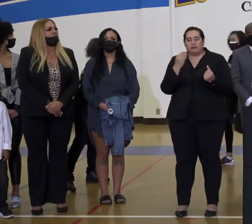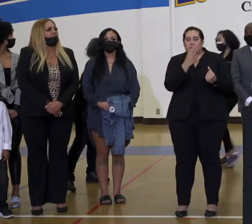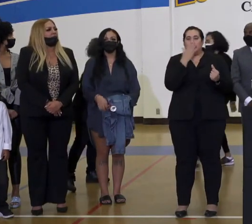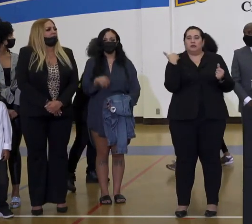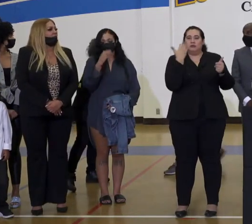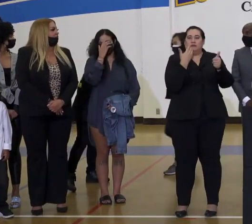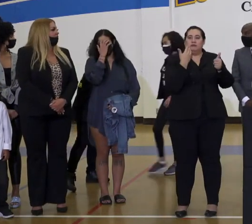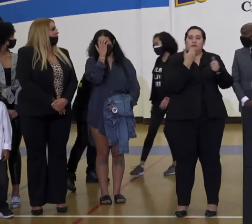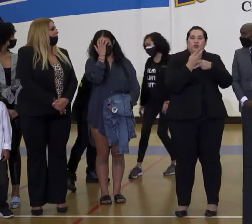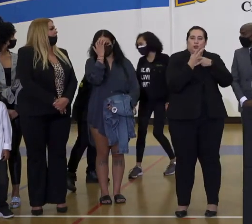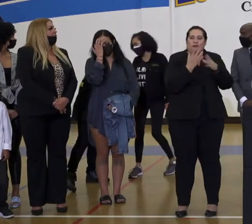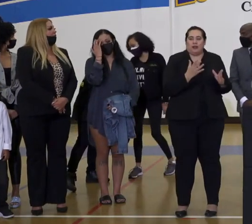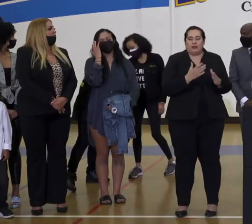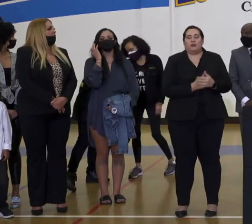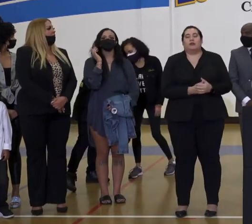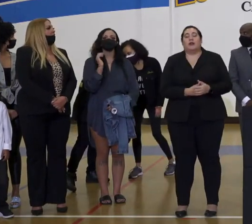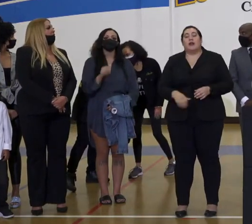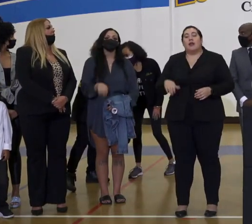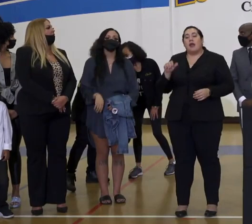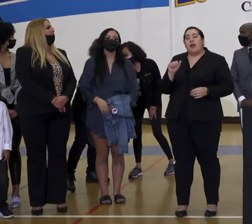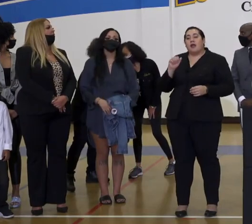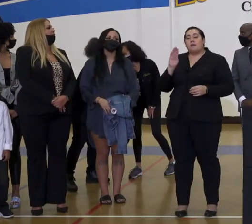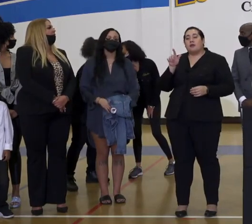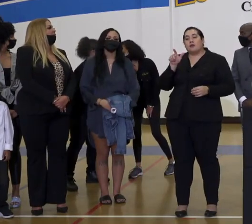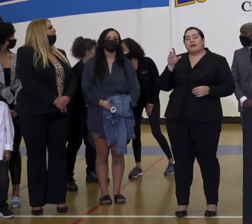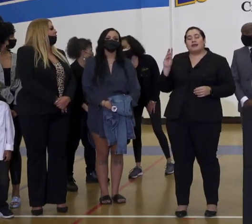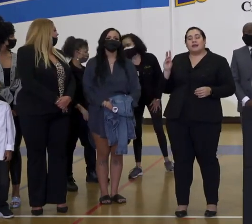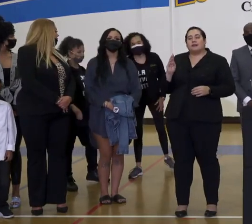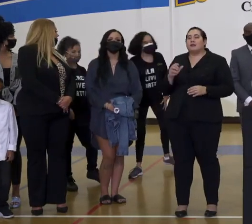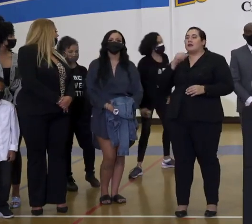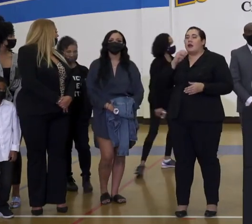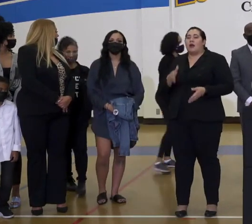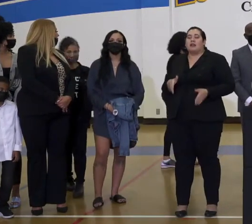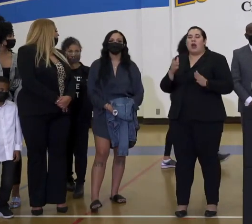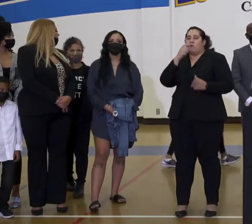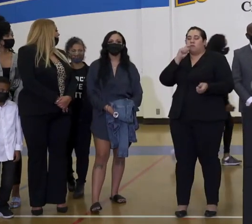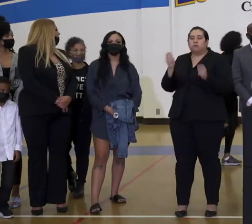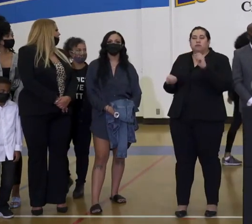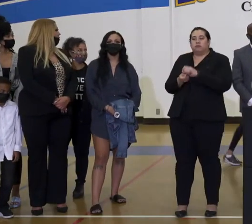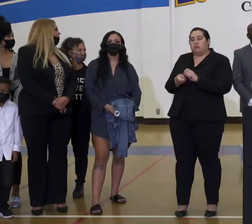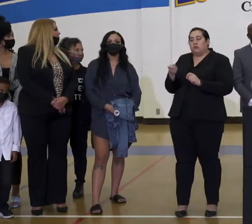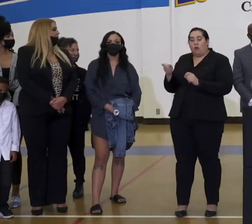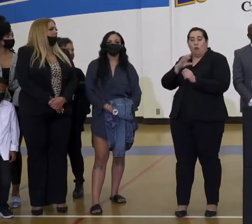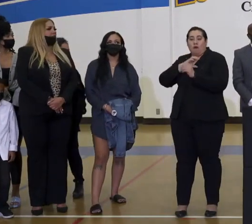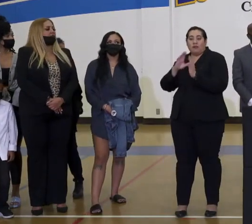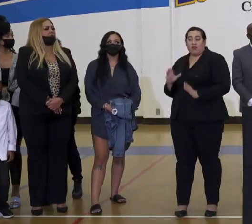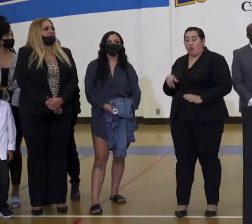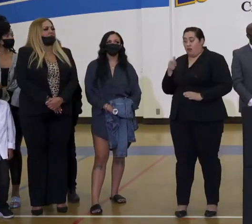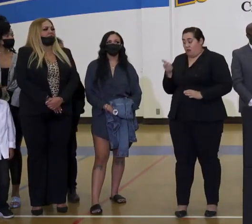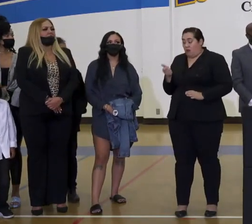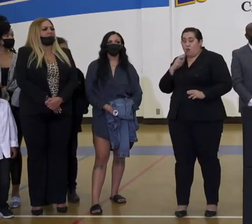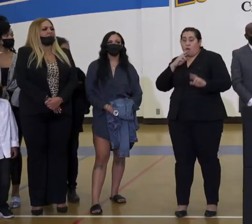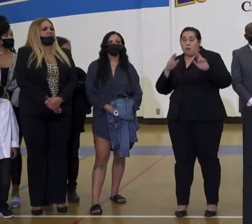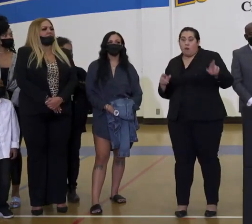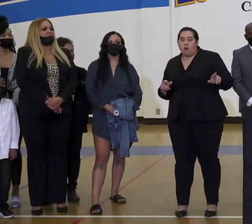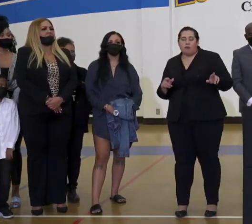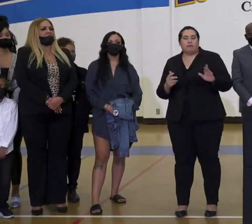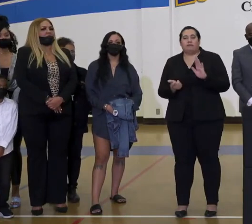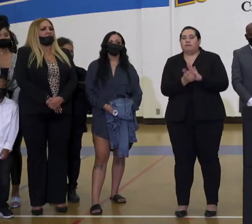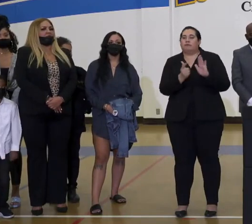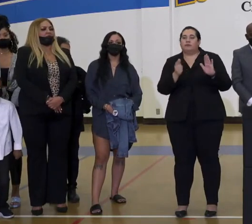her supervisor. AB 26 prohibits retaliation on a police officer for reporting an